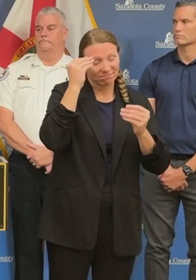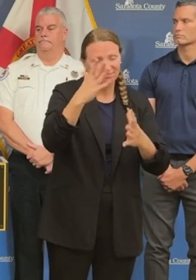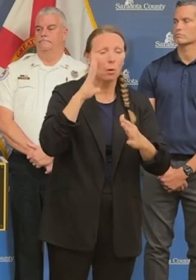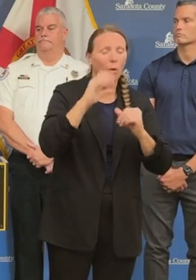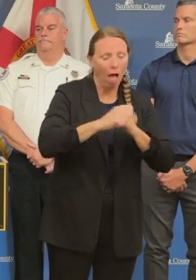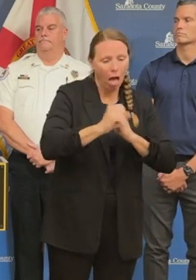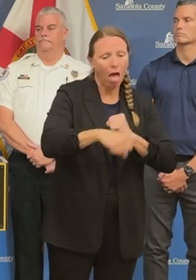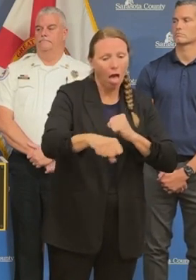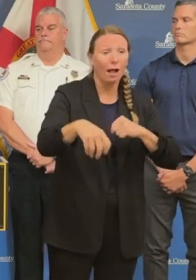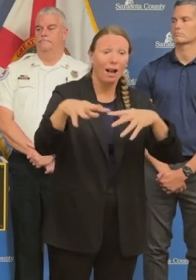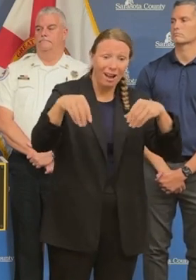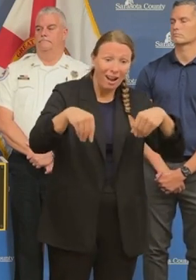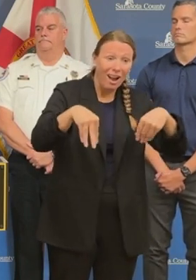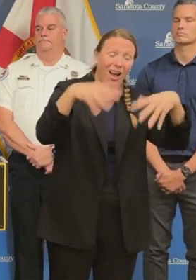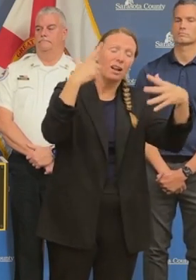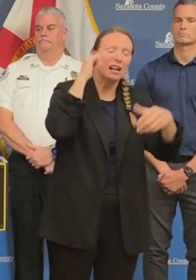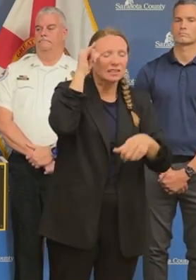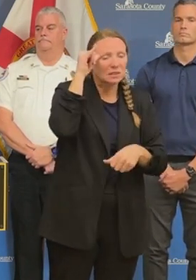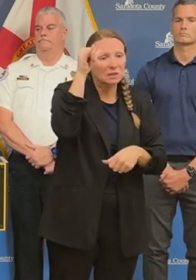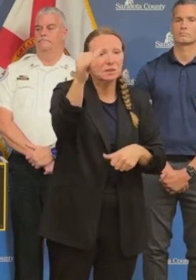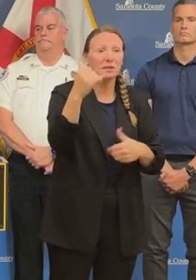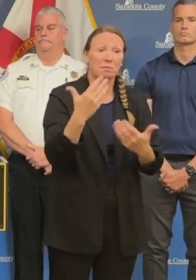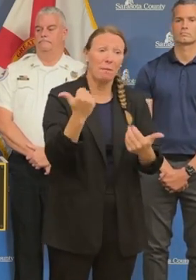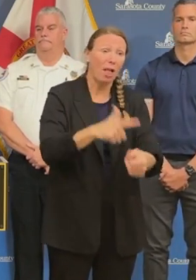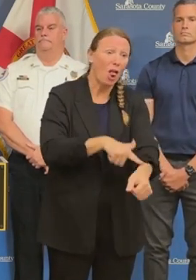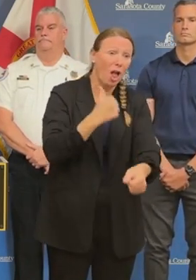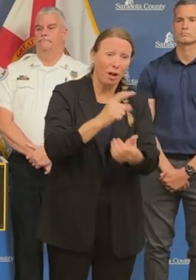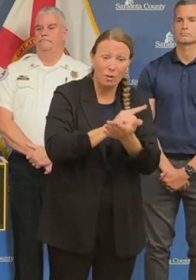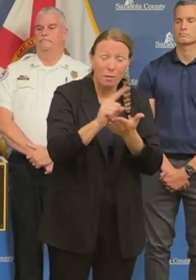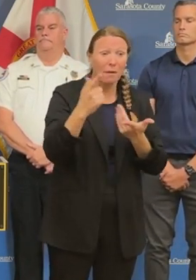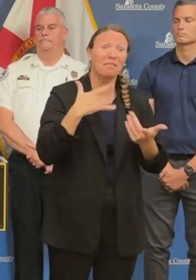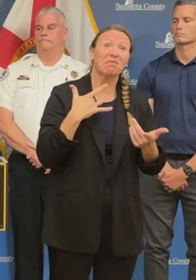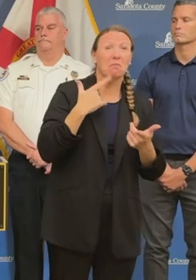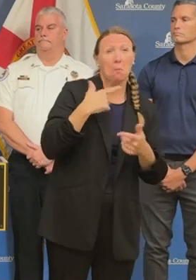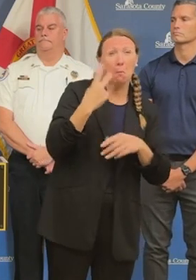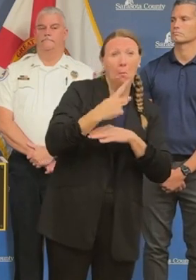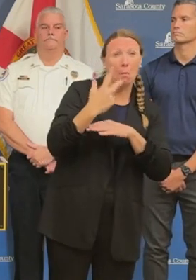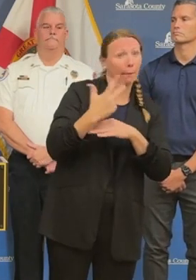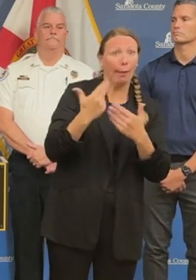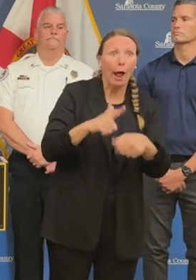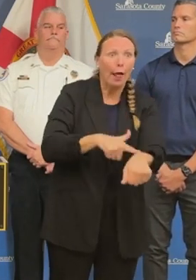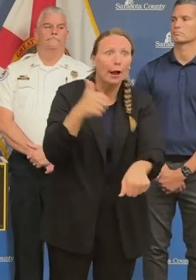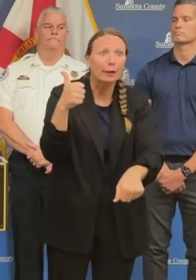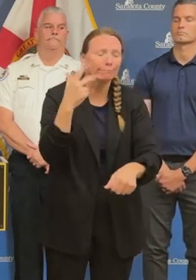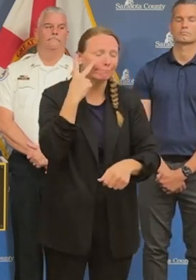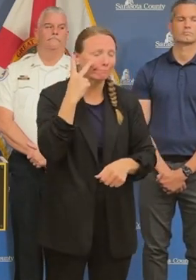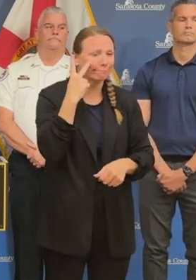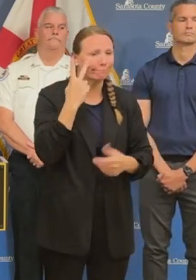quickly as possible. It might take a little longer than we've seen in the past. Any other questions?